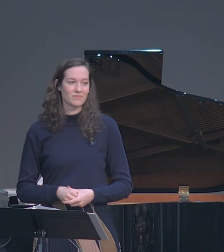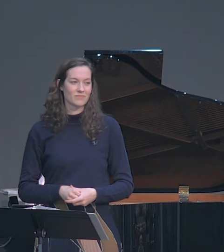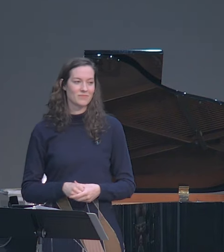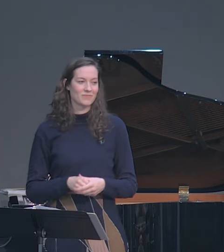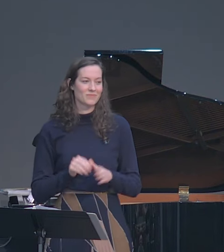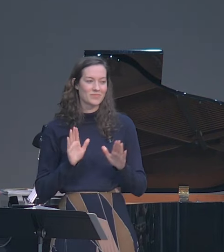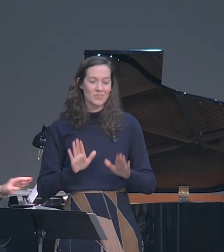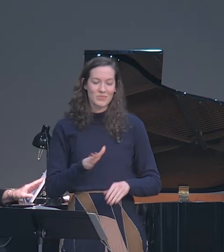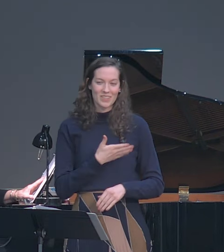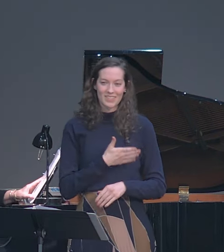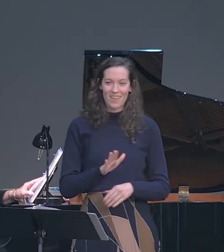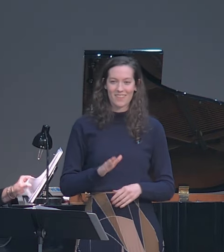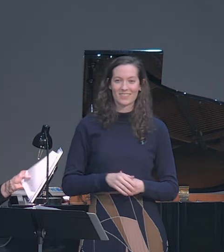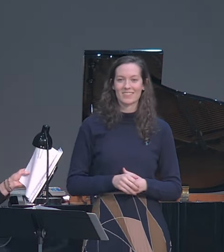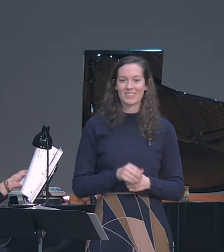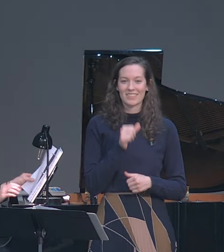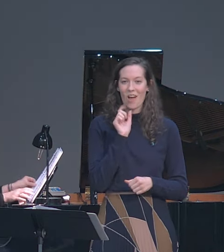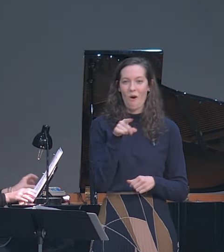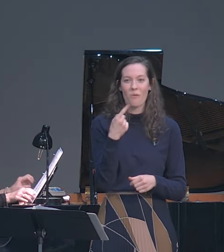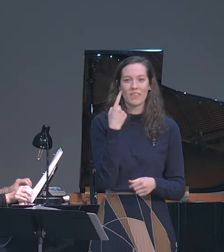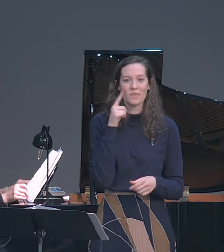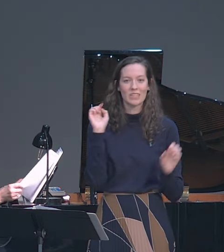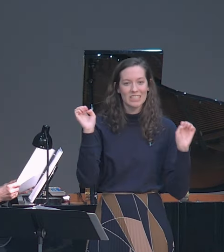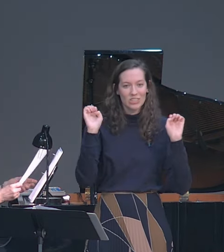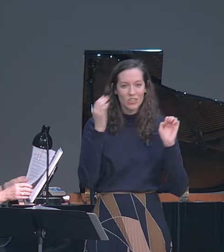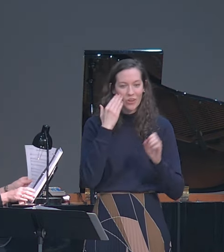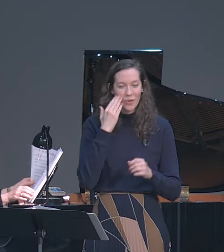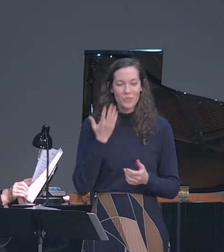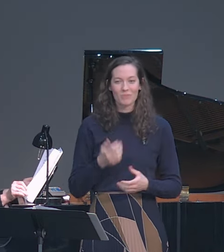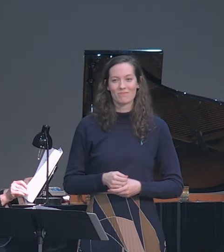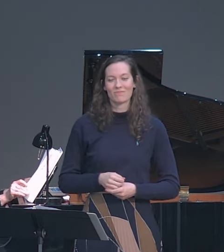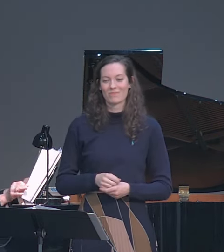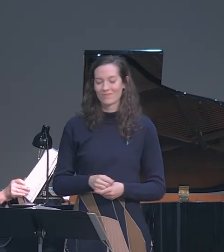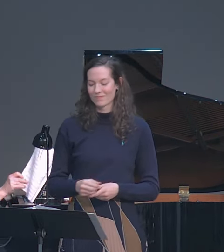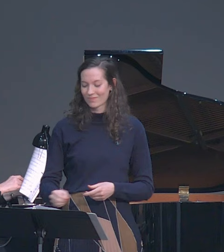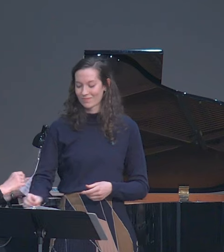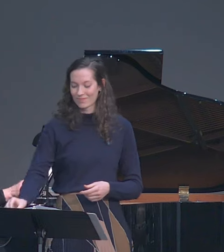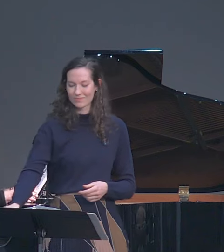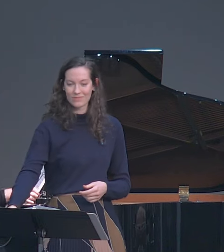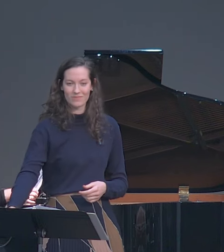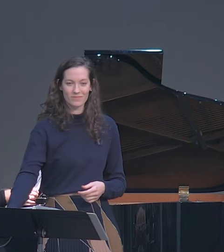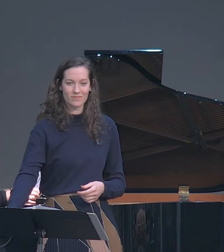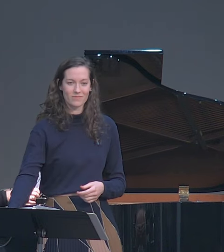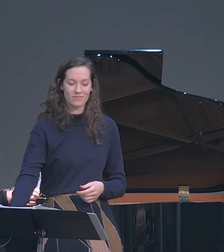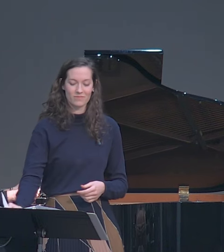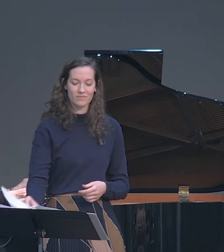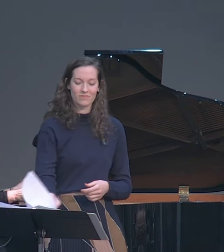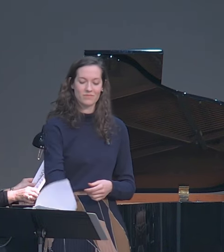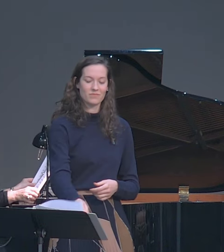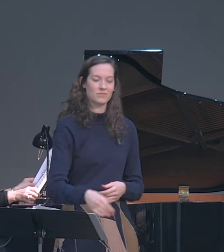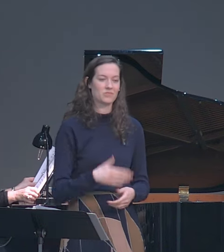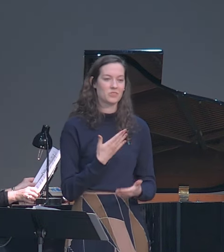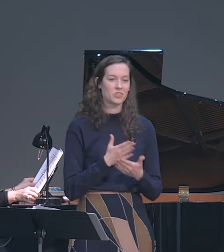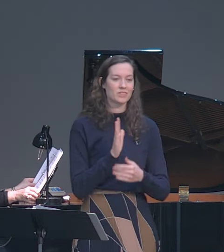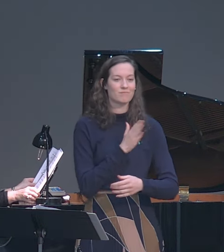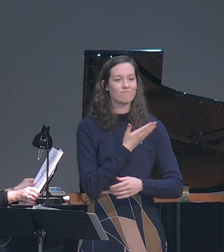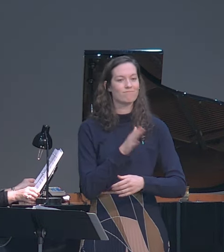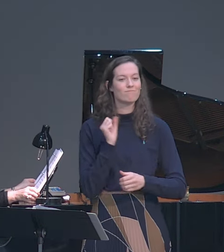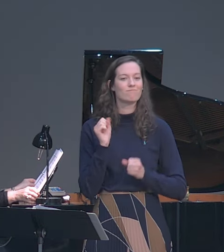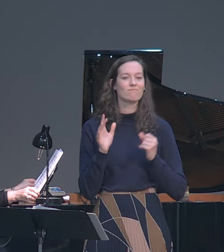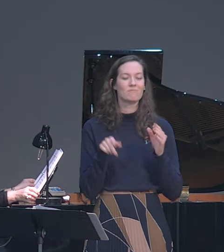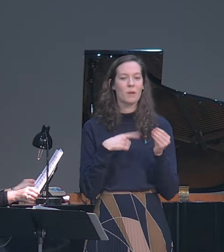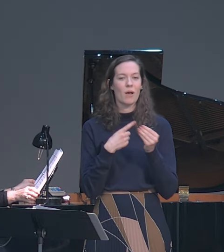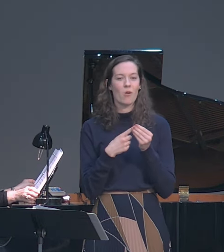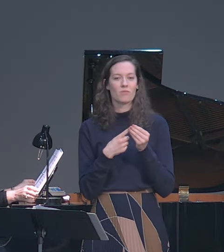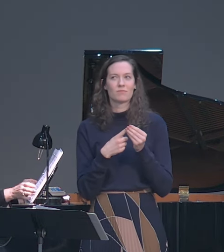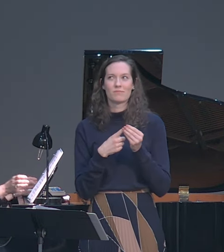a great song. It's not just for Easter, you know. Isn't it good to sing of a resurrected Christ, alive, interceding for